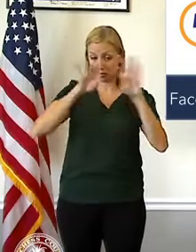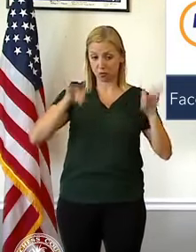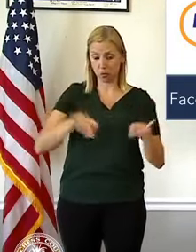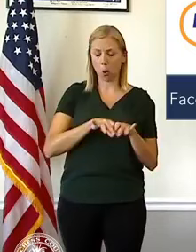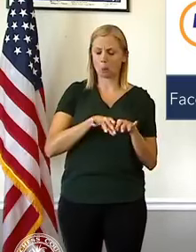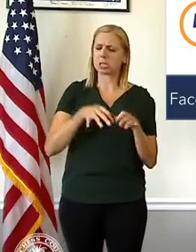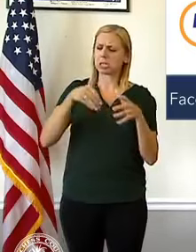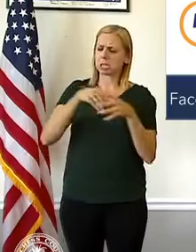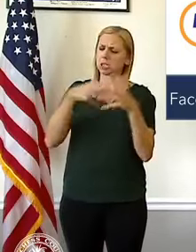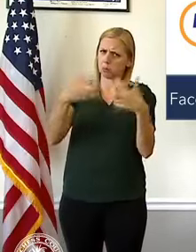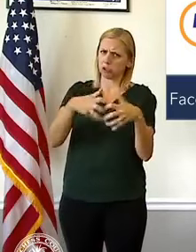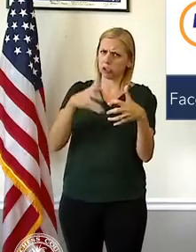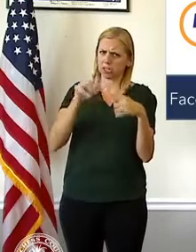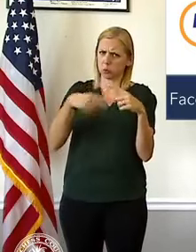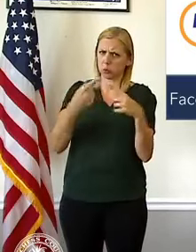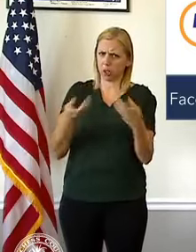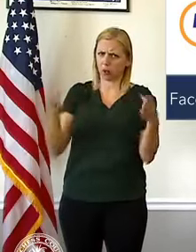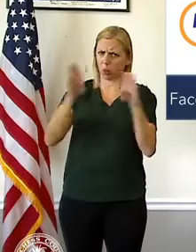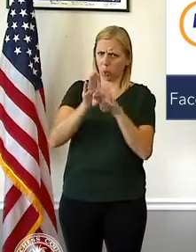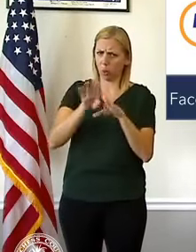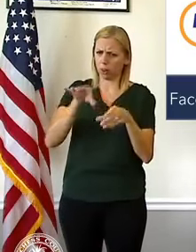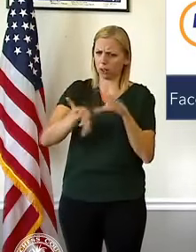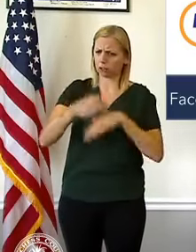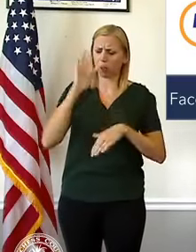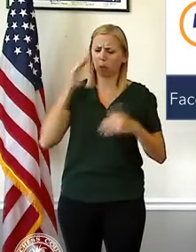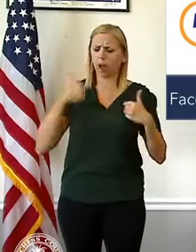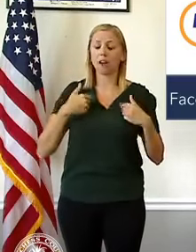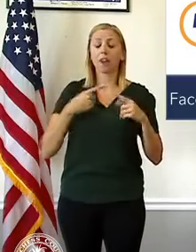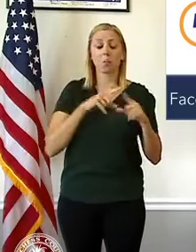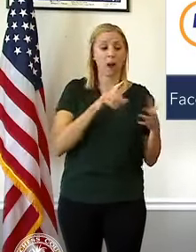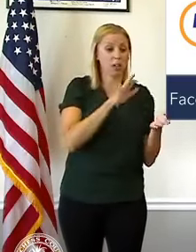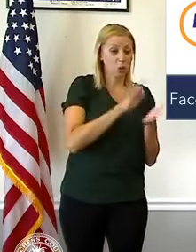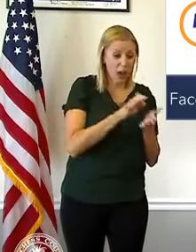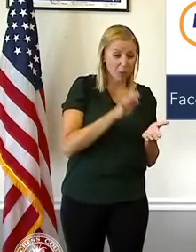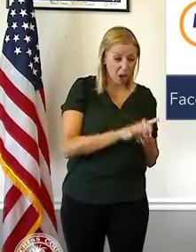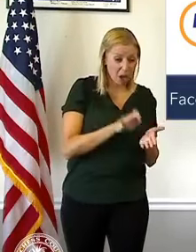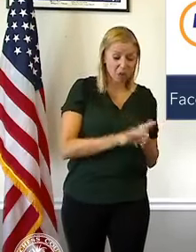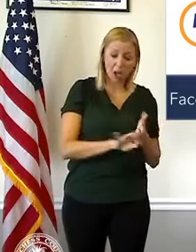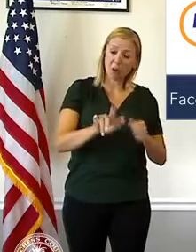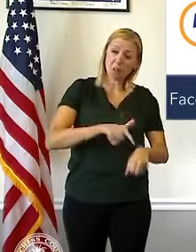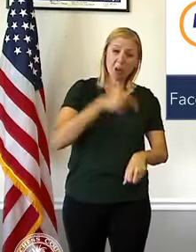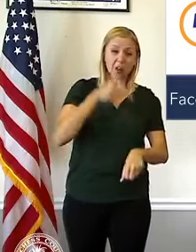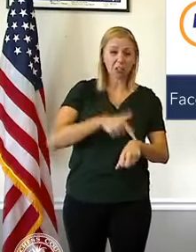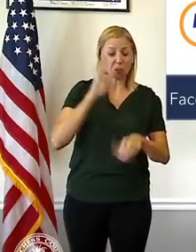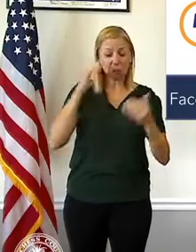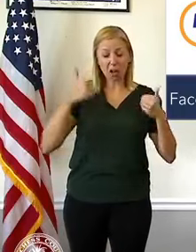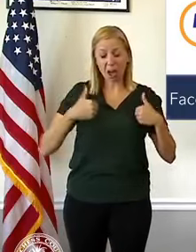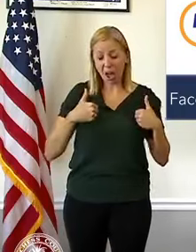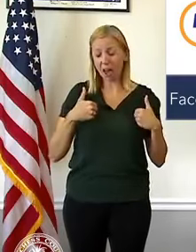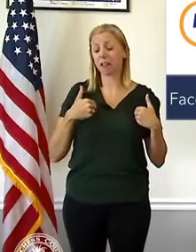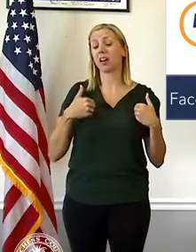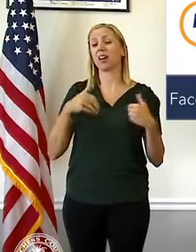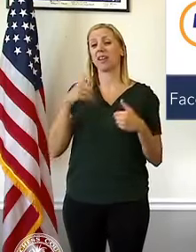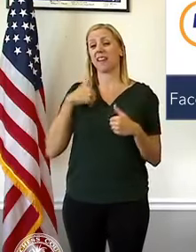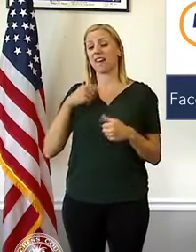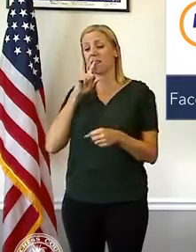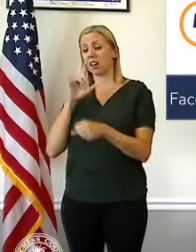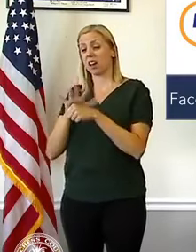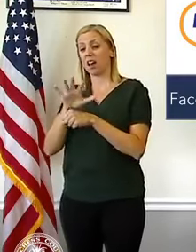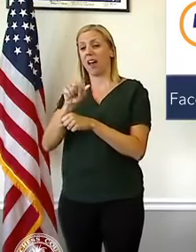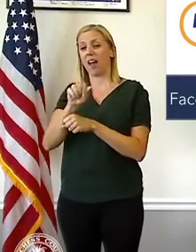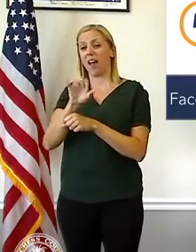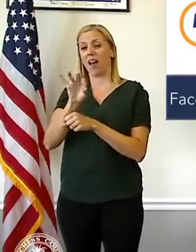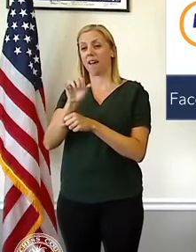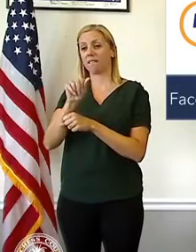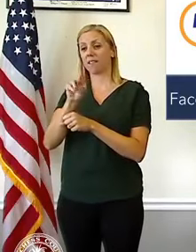machines when we close down on election day, and the election day ballots, along with what are called affidavit ballots, it's